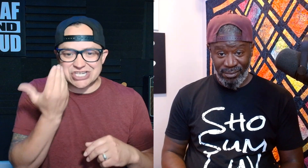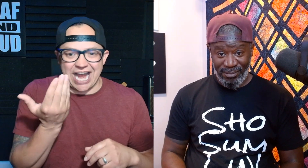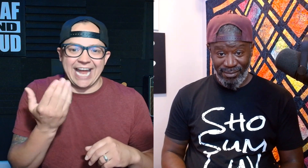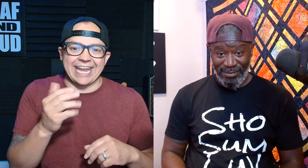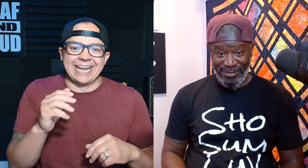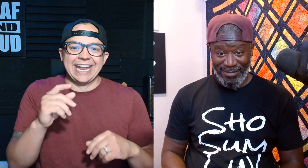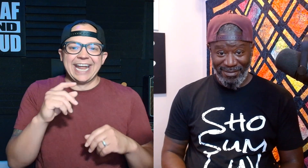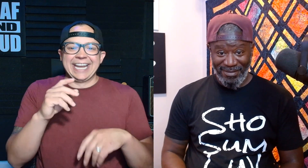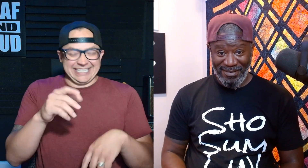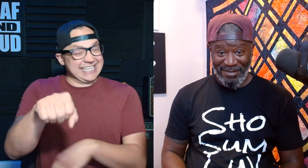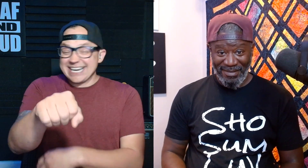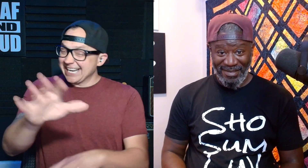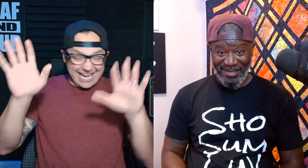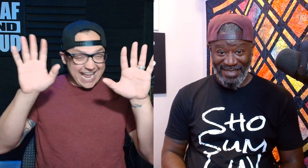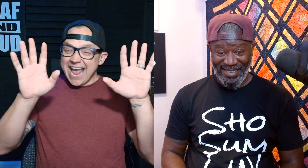very shy.